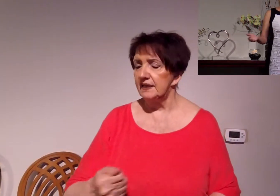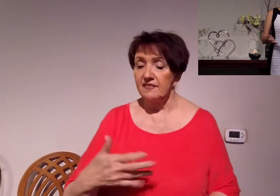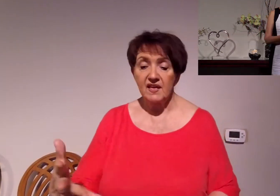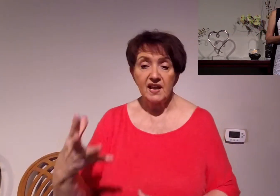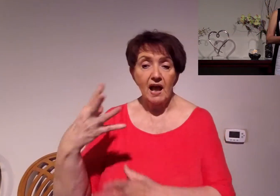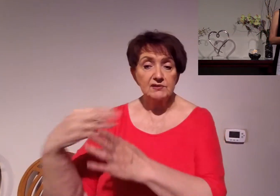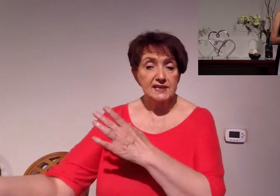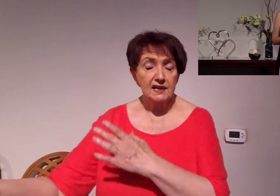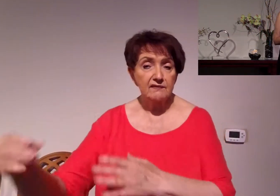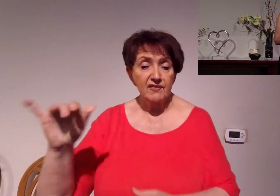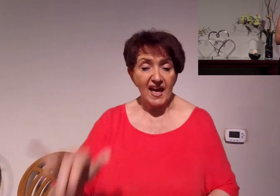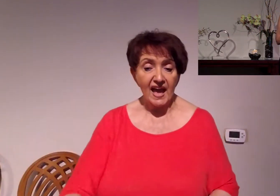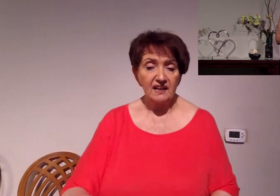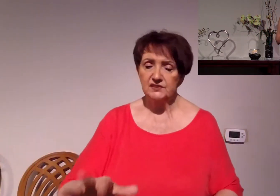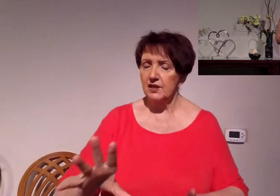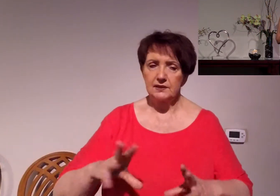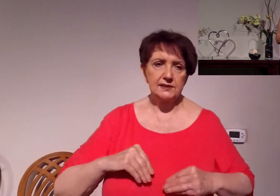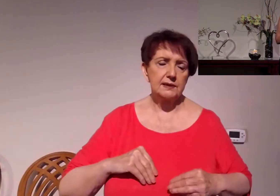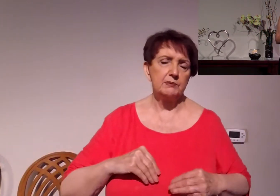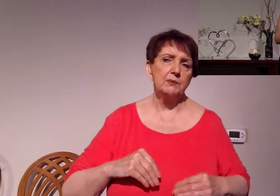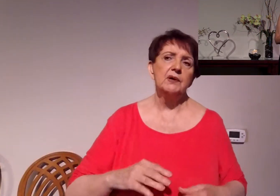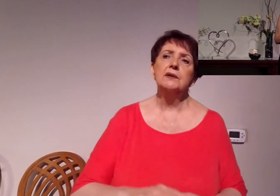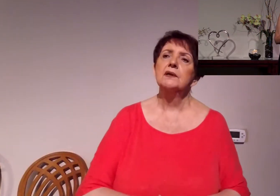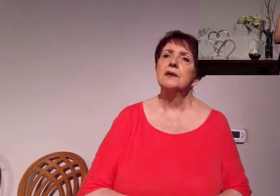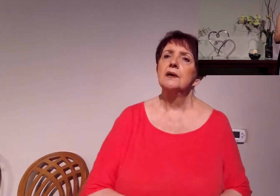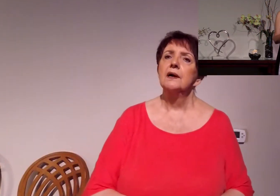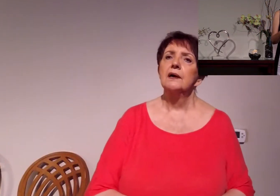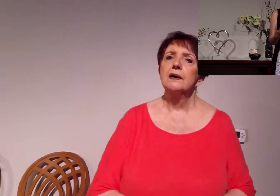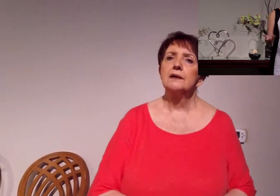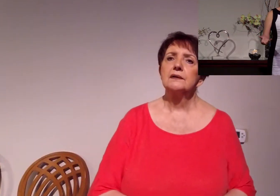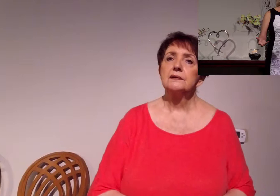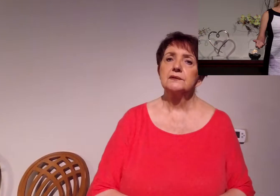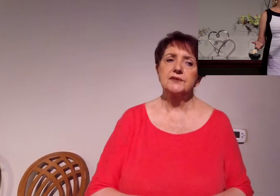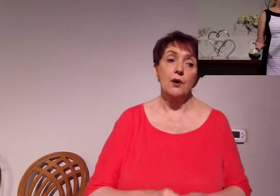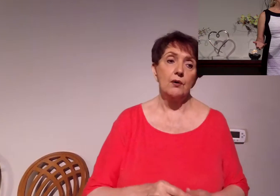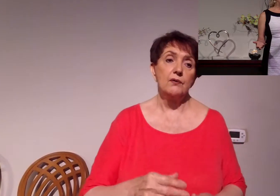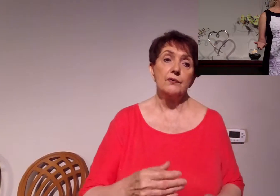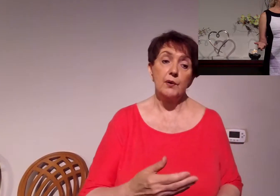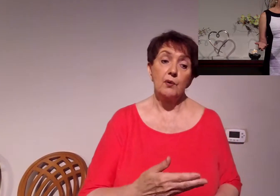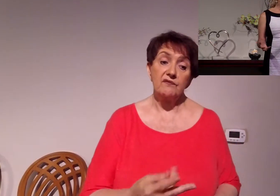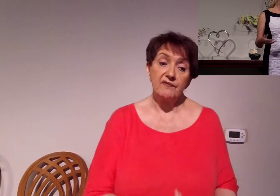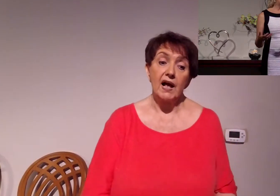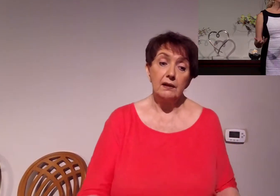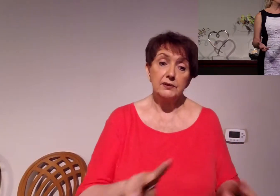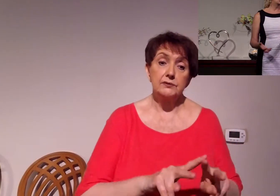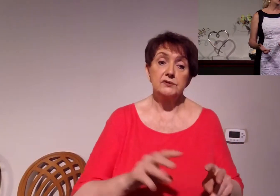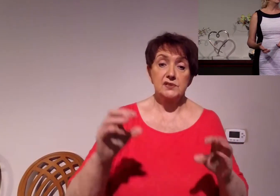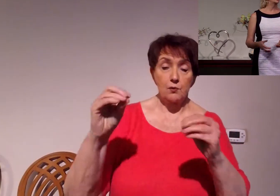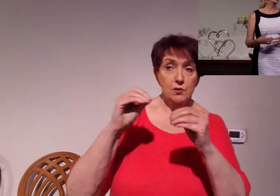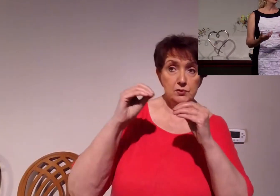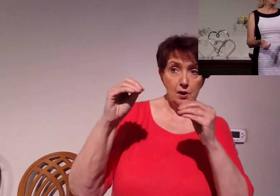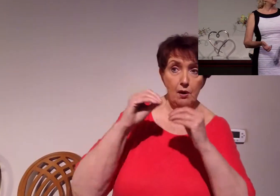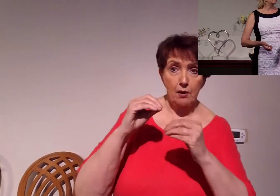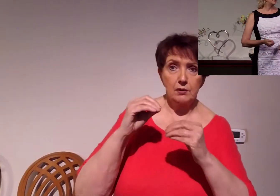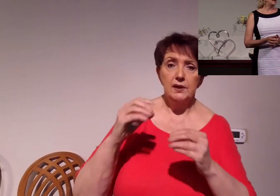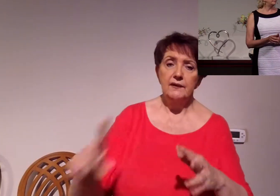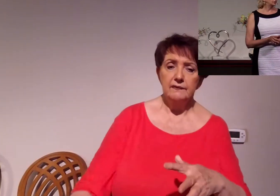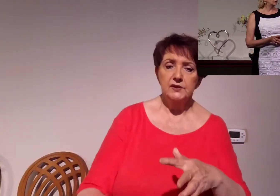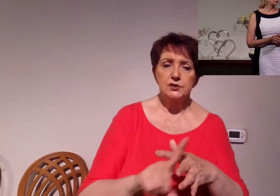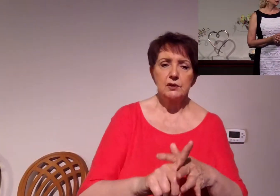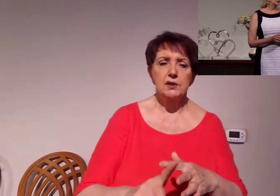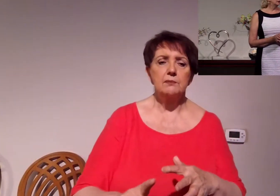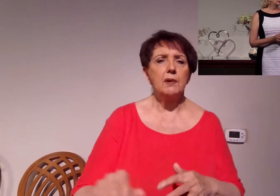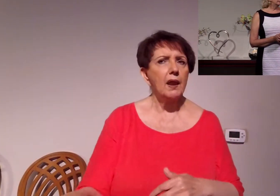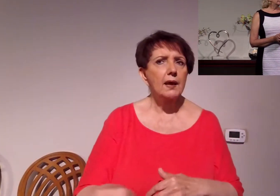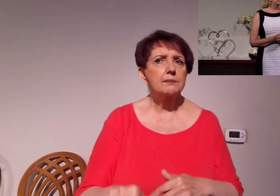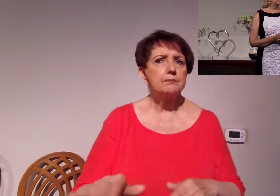outside of that is actually unacceptable. And so there were values that were taught, passed on, that showed up as